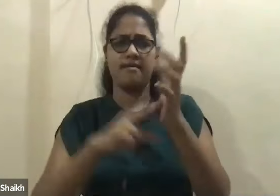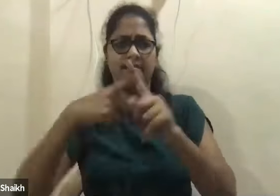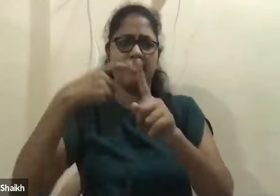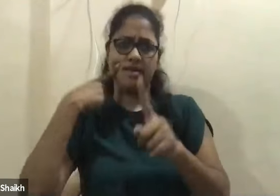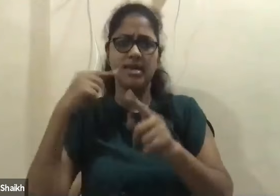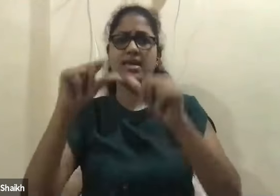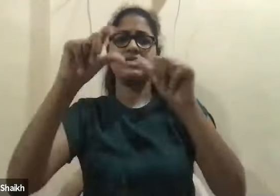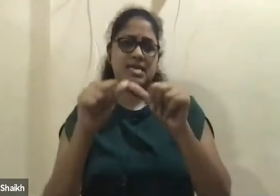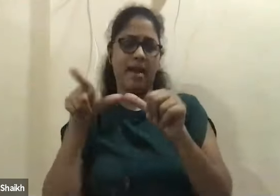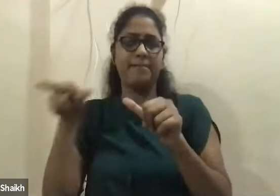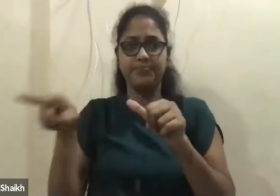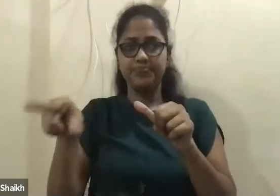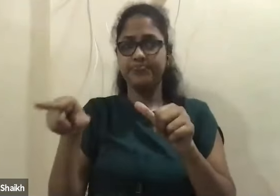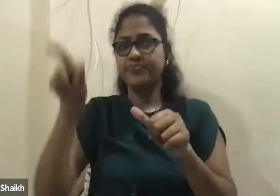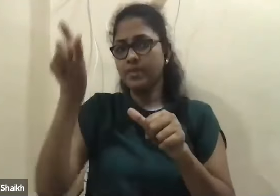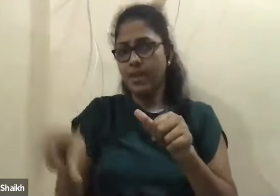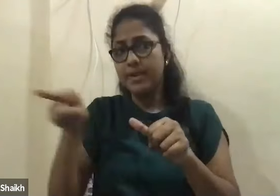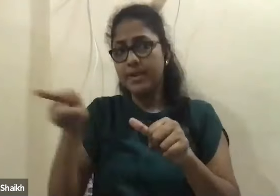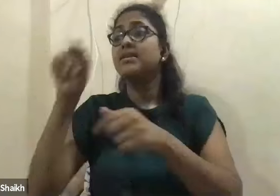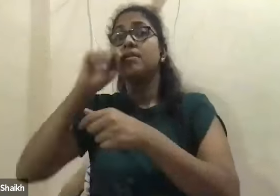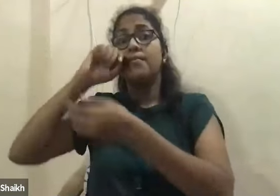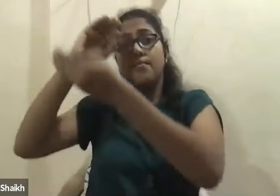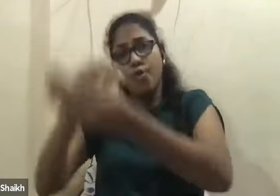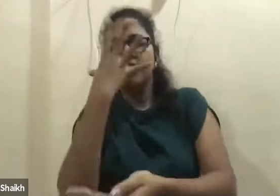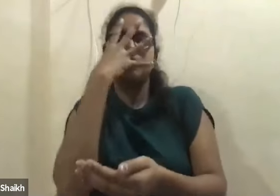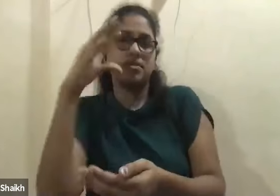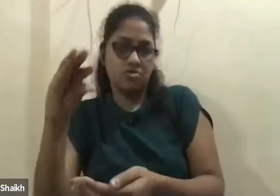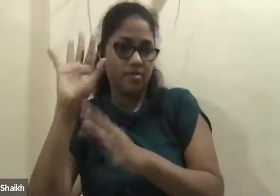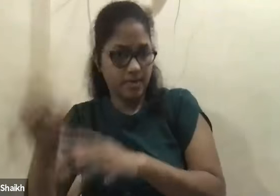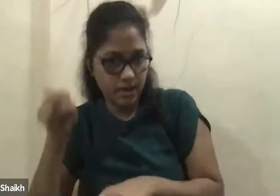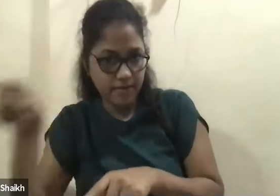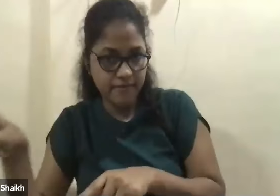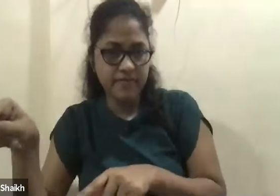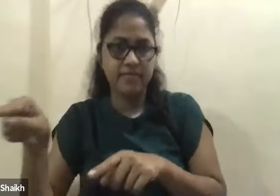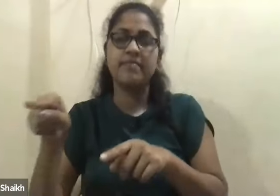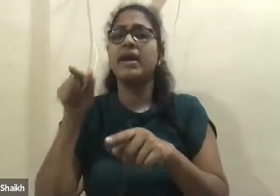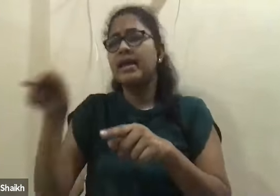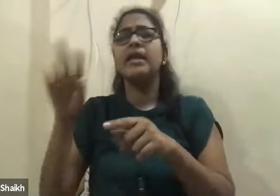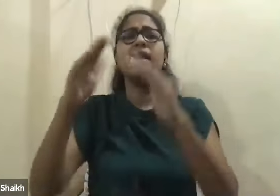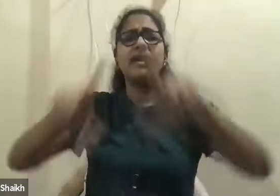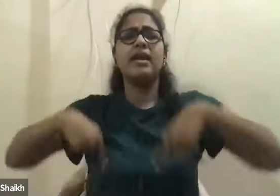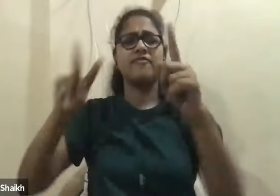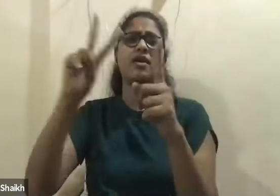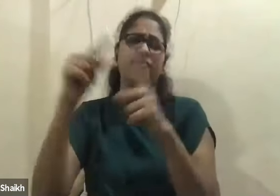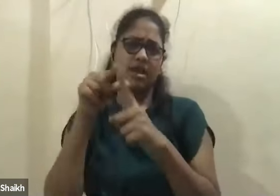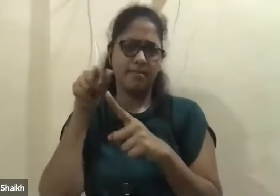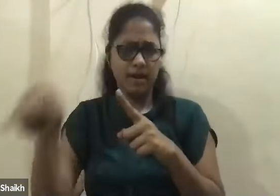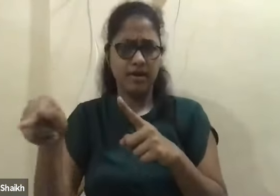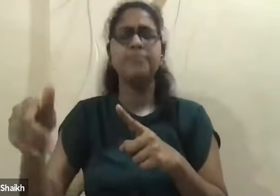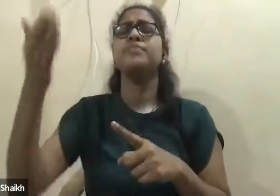is a parent to a Down syndrome boy, and they are at Villaparle. And at their behest, we made this trust when